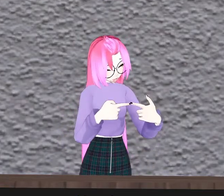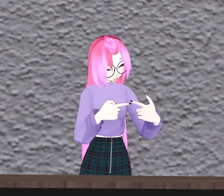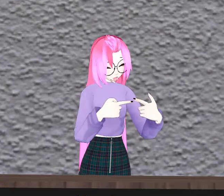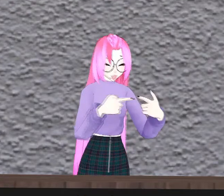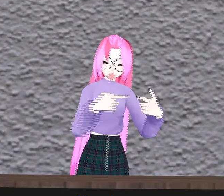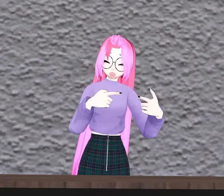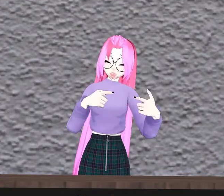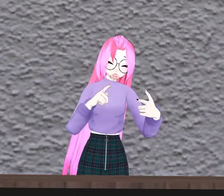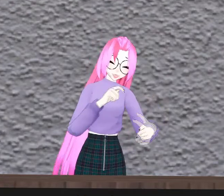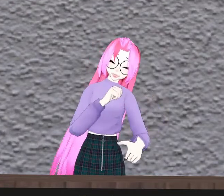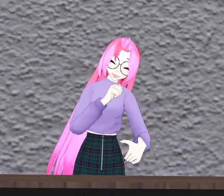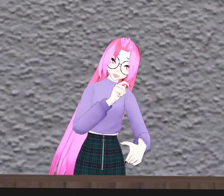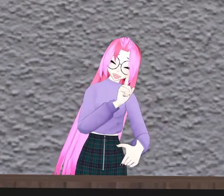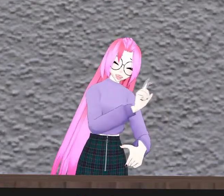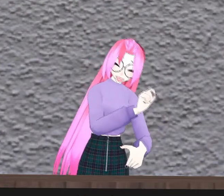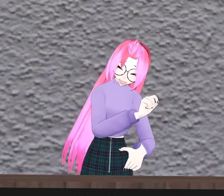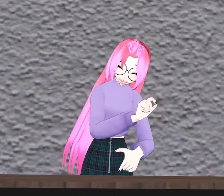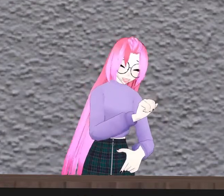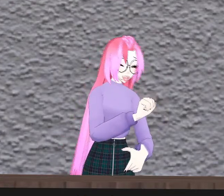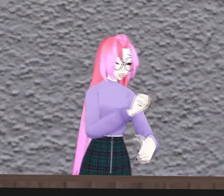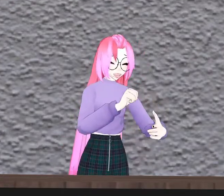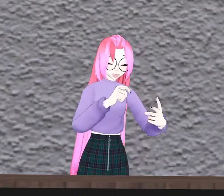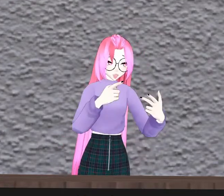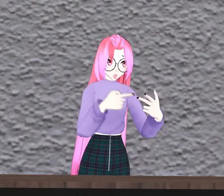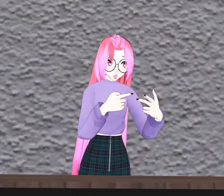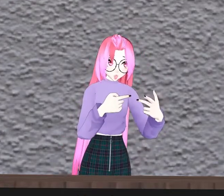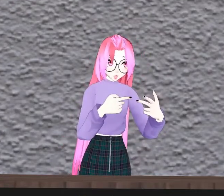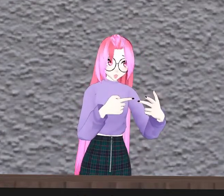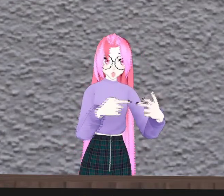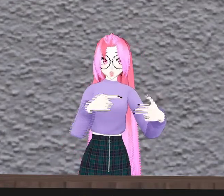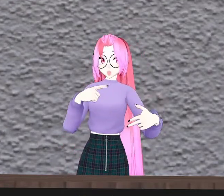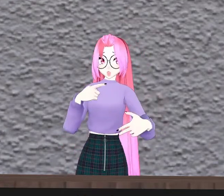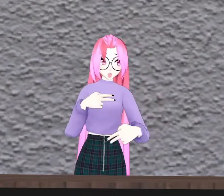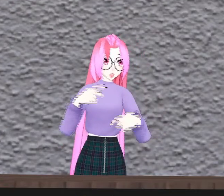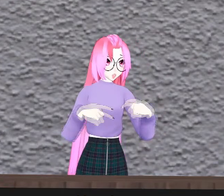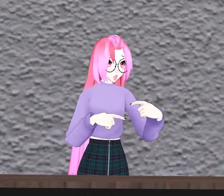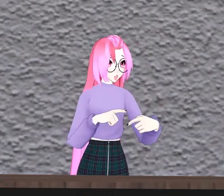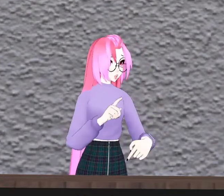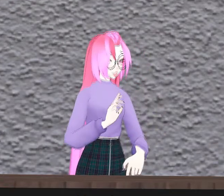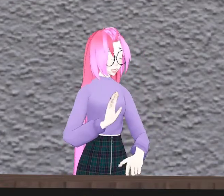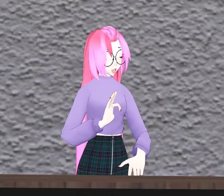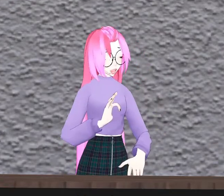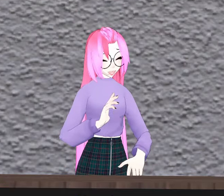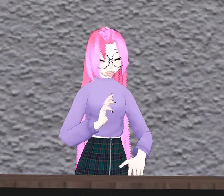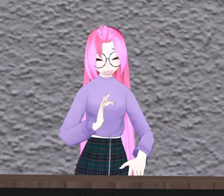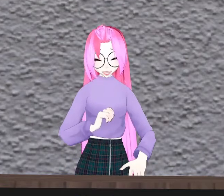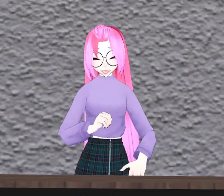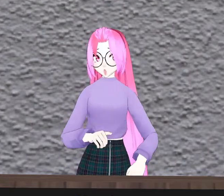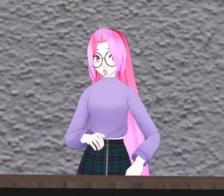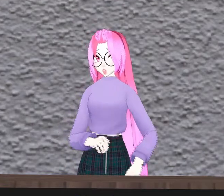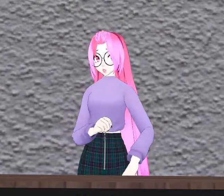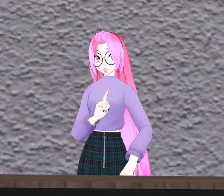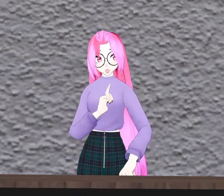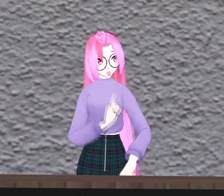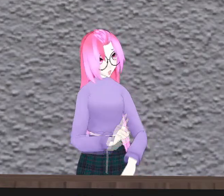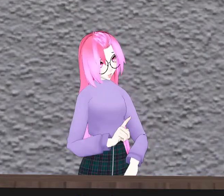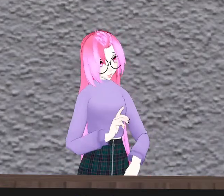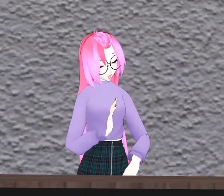two, you don't want to be asking for a name sign. And number three, name signs are super cool. Like, seriously